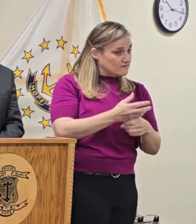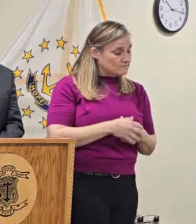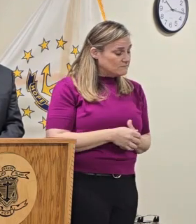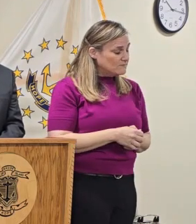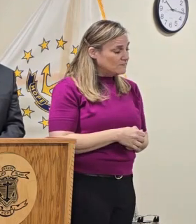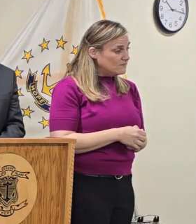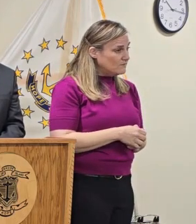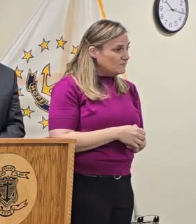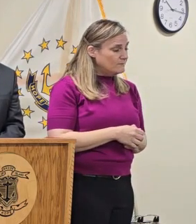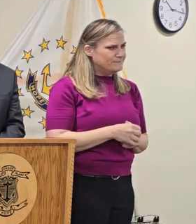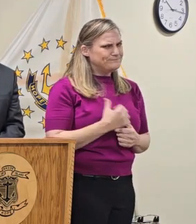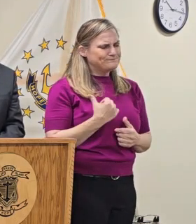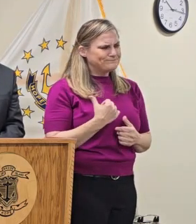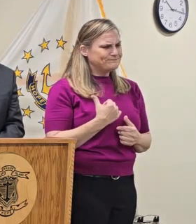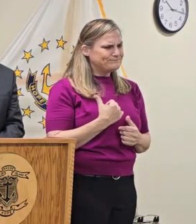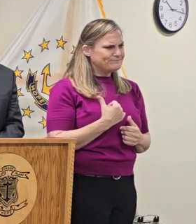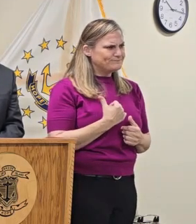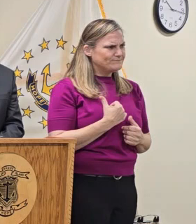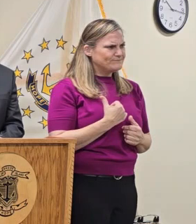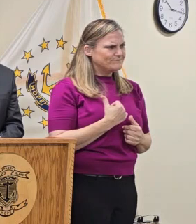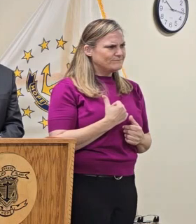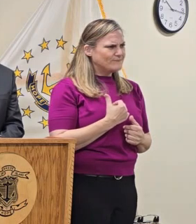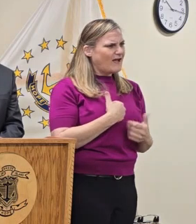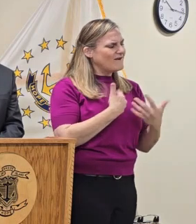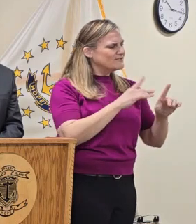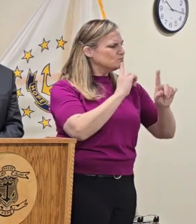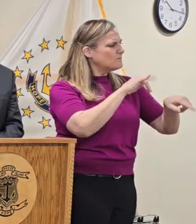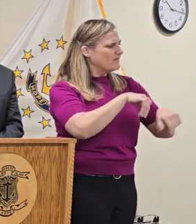15th. I did respond to that text and thank him for the text.